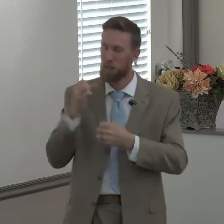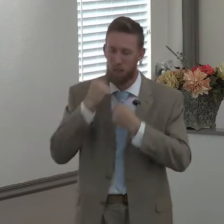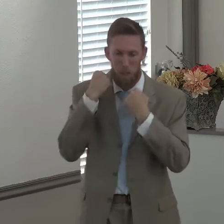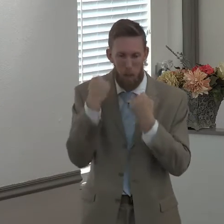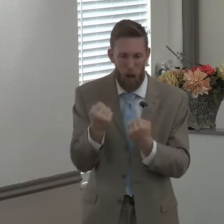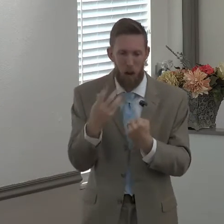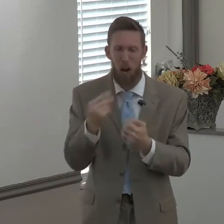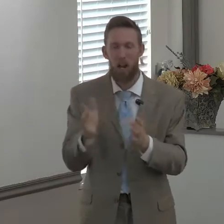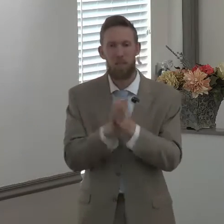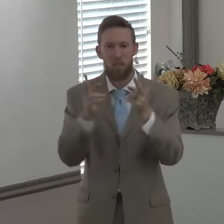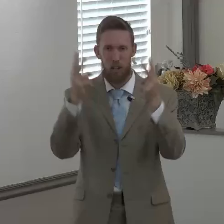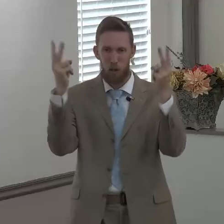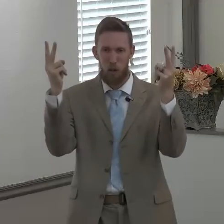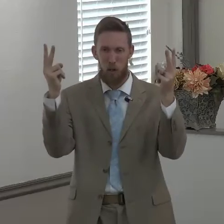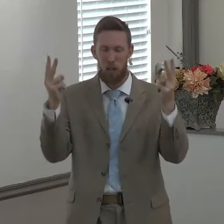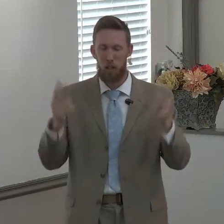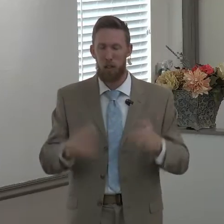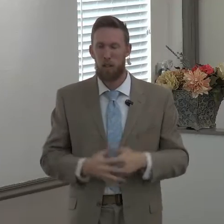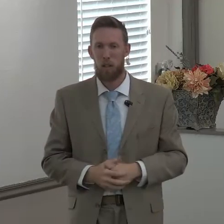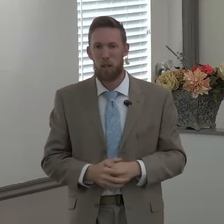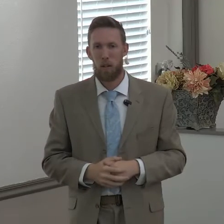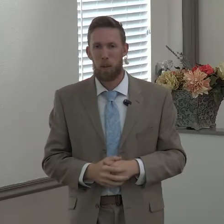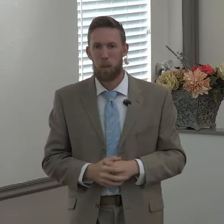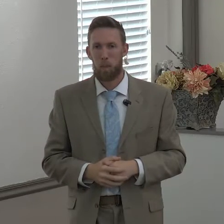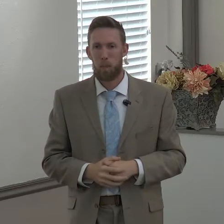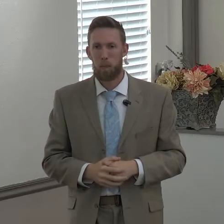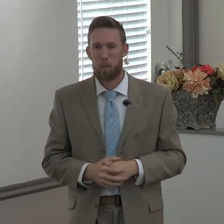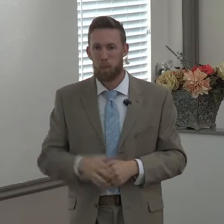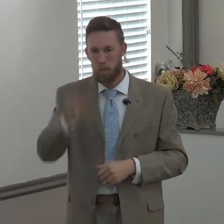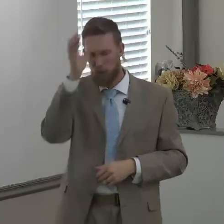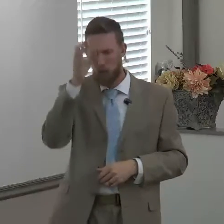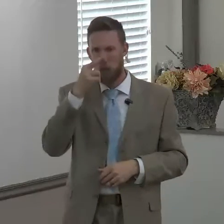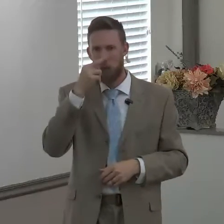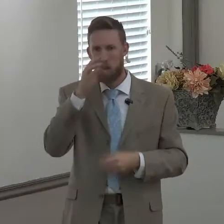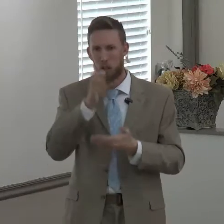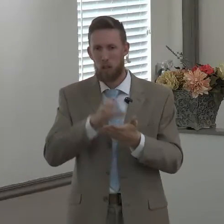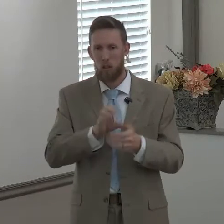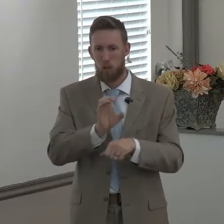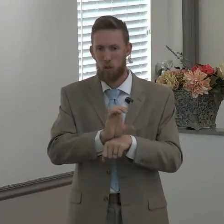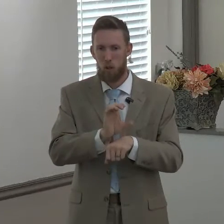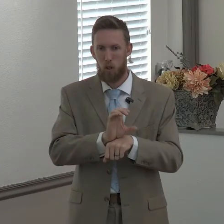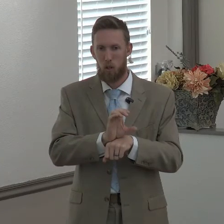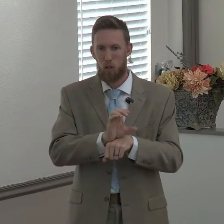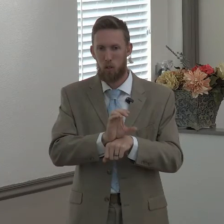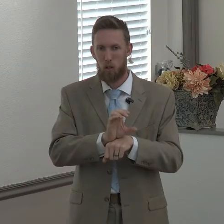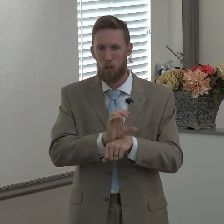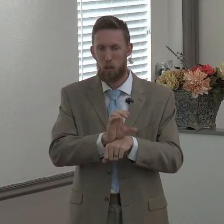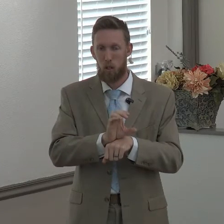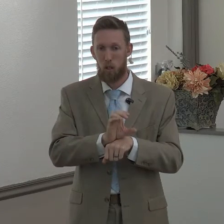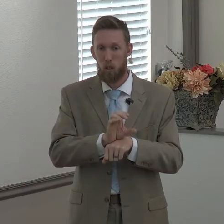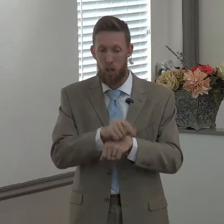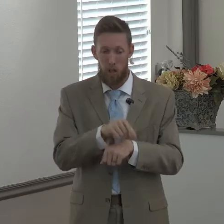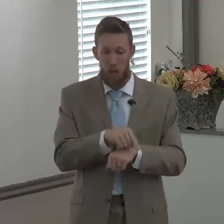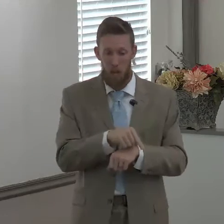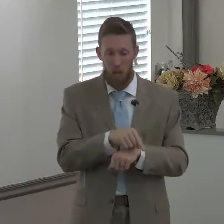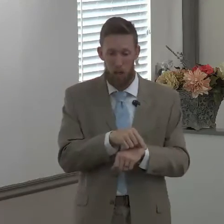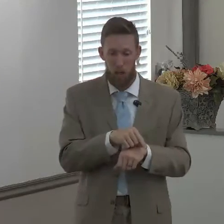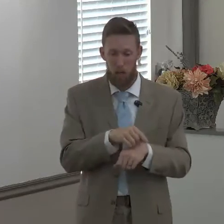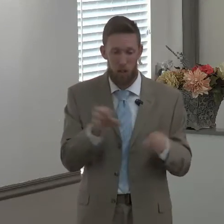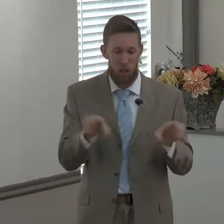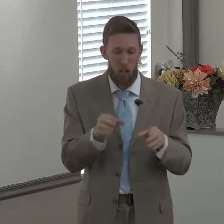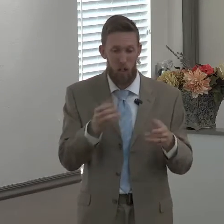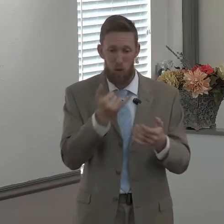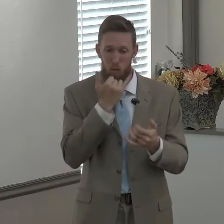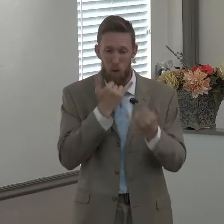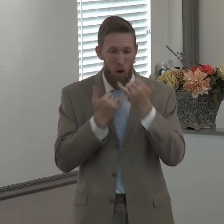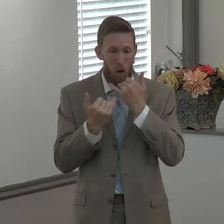Christ-like love, that sacrificial love empowers us. It empowers us and gives us victory.